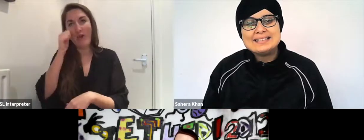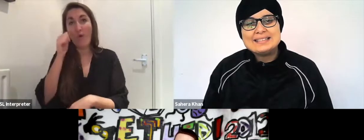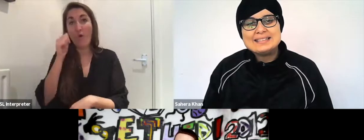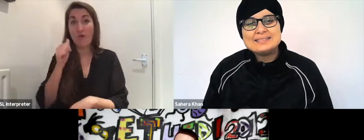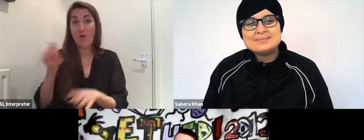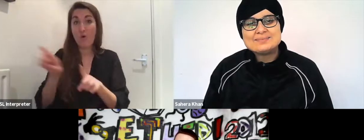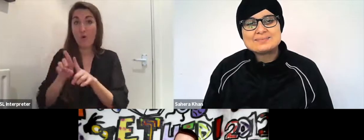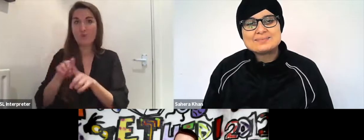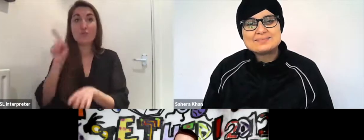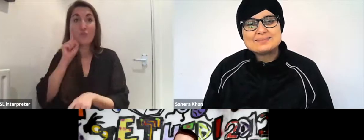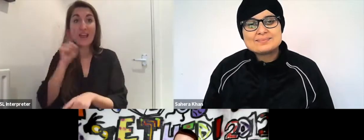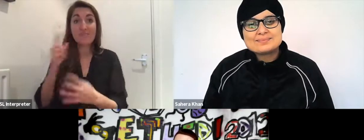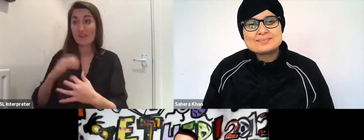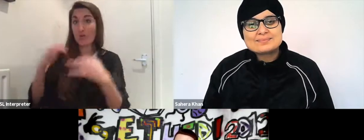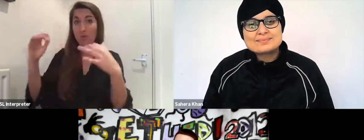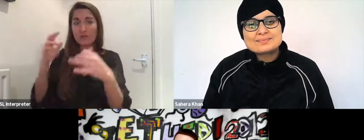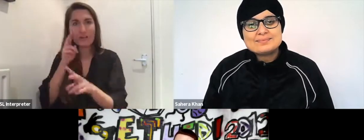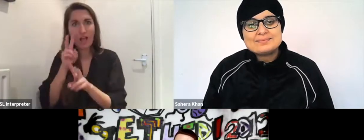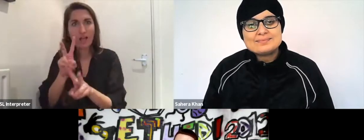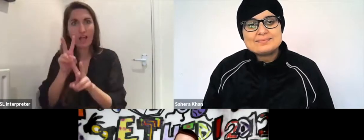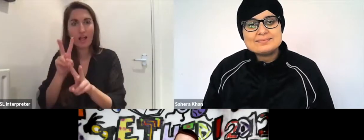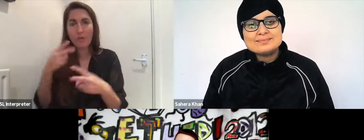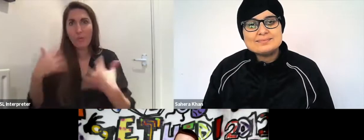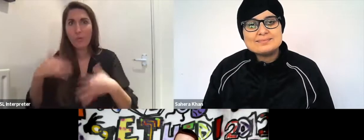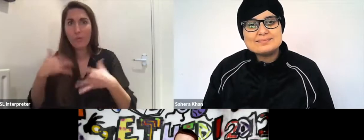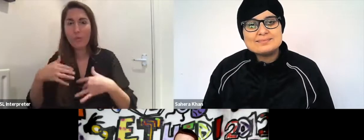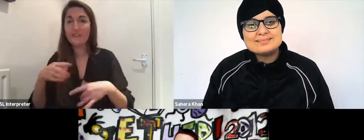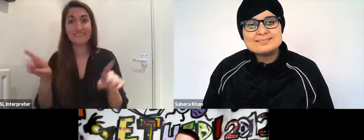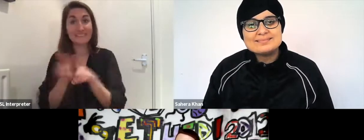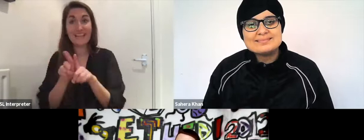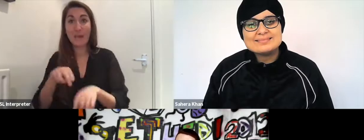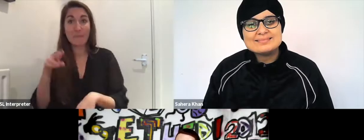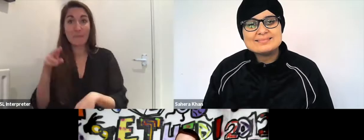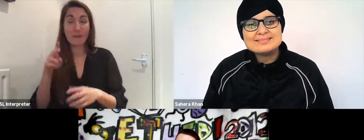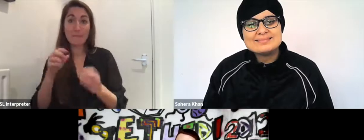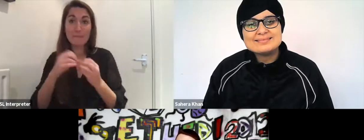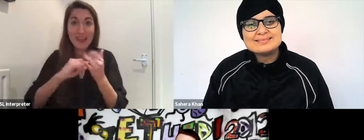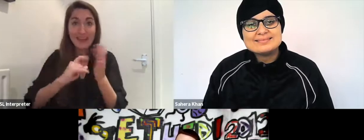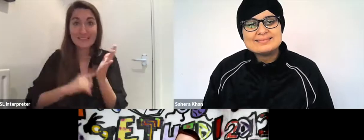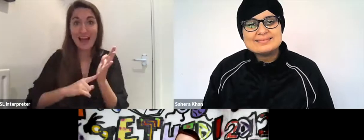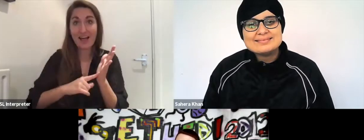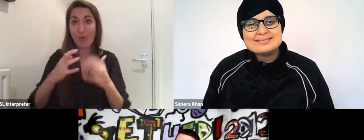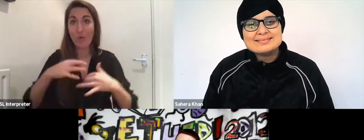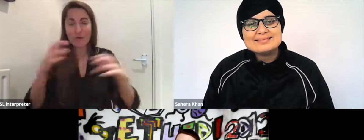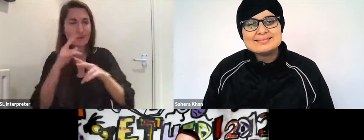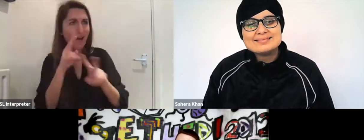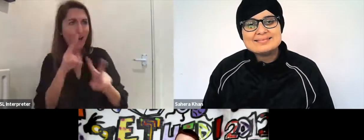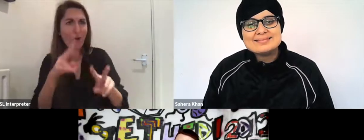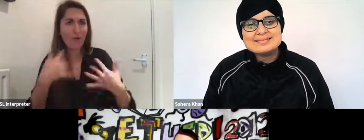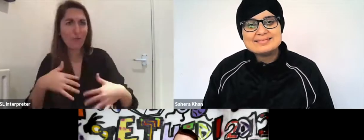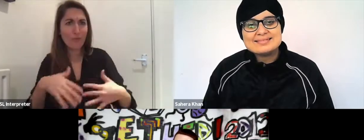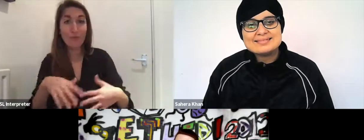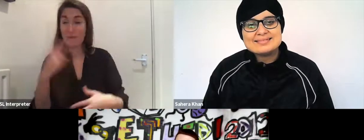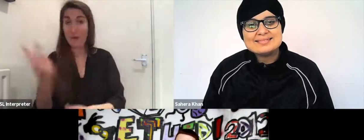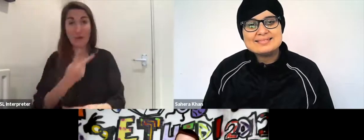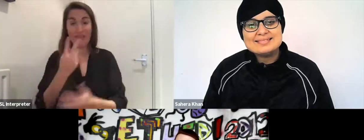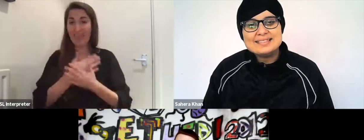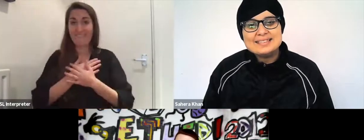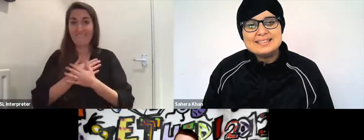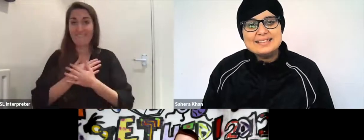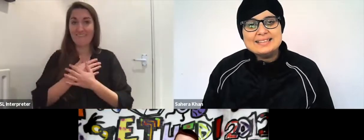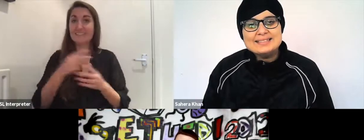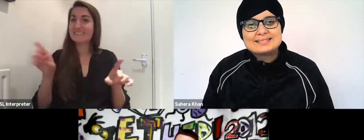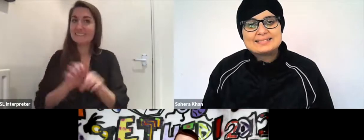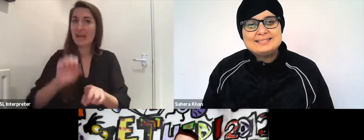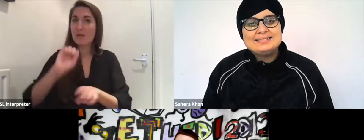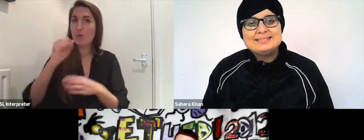with a hearing audience as they do with a BSL audience. And I think that's one of the things about your work. It's so appealing to everybody.